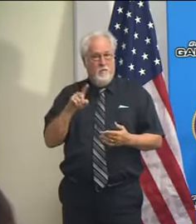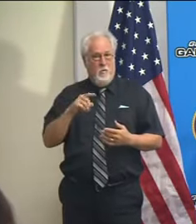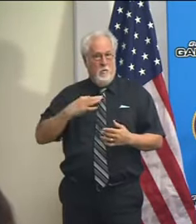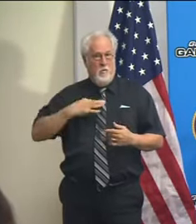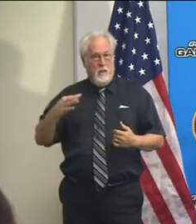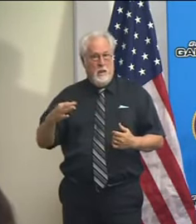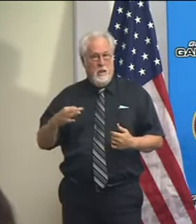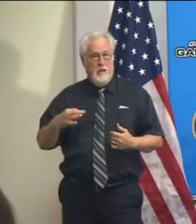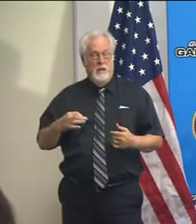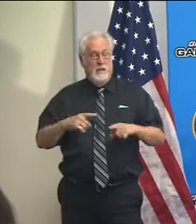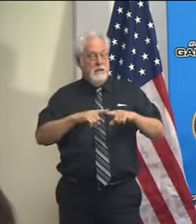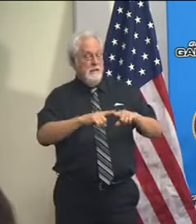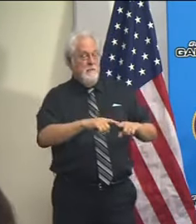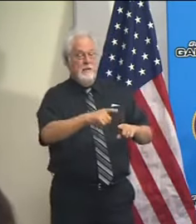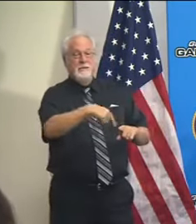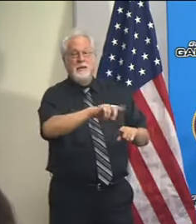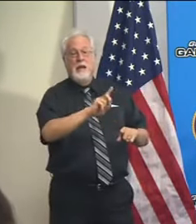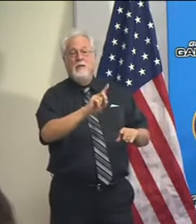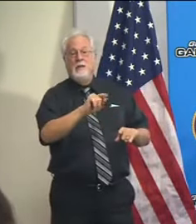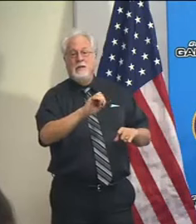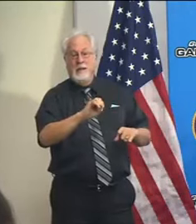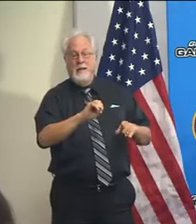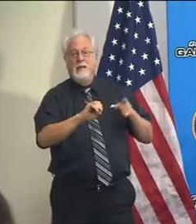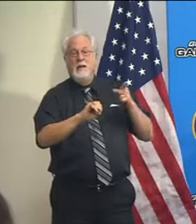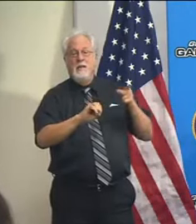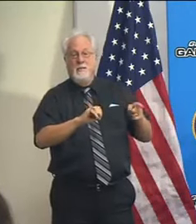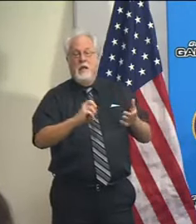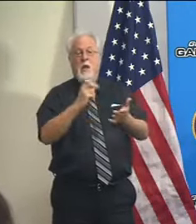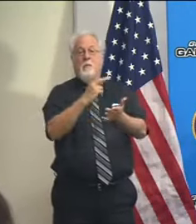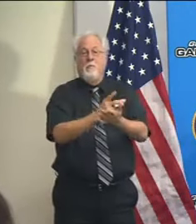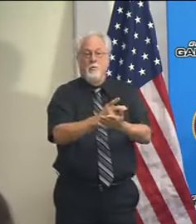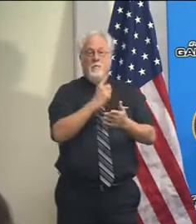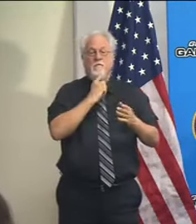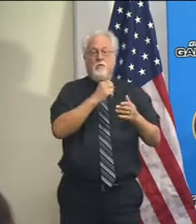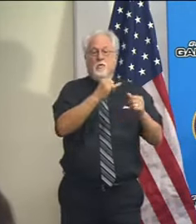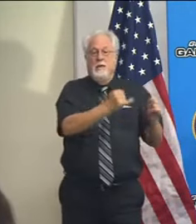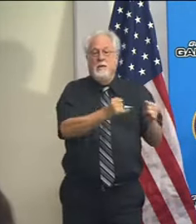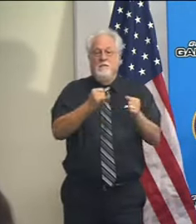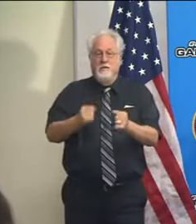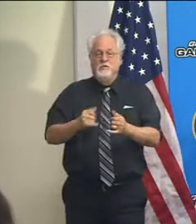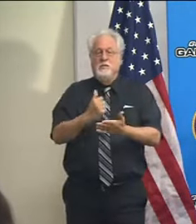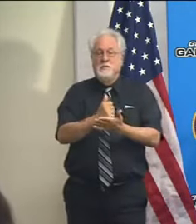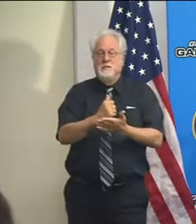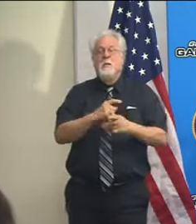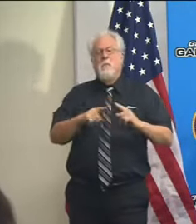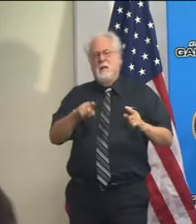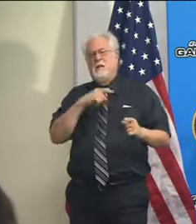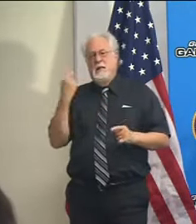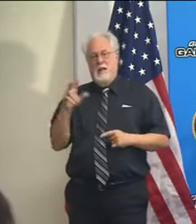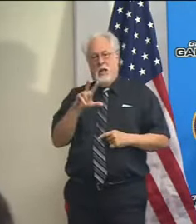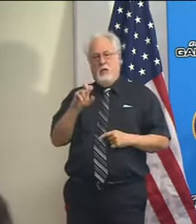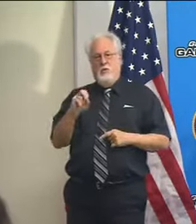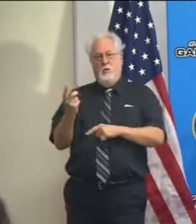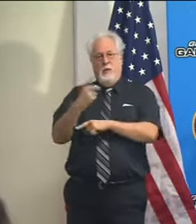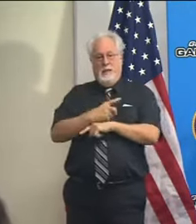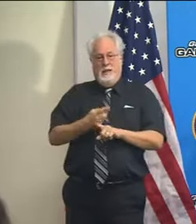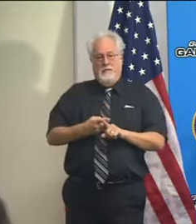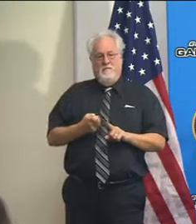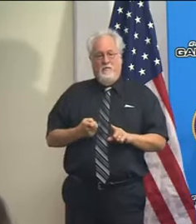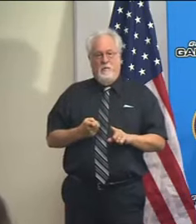applying will depend on the date that the parish was actually approved for individual assistance. But the deadline is 30 days